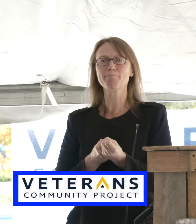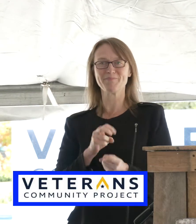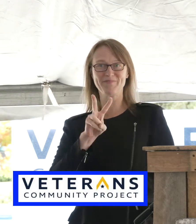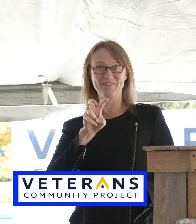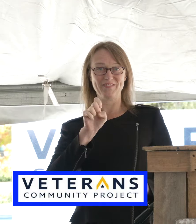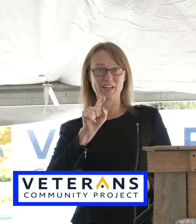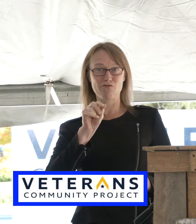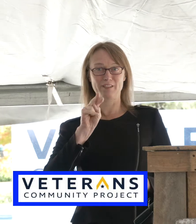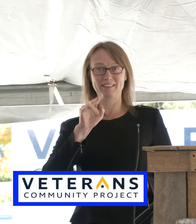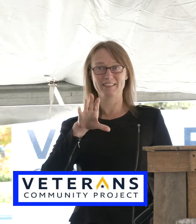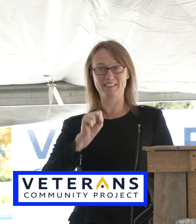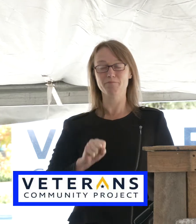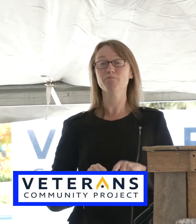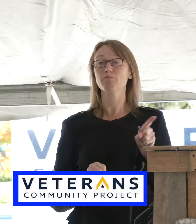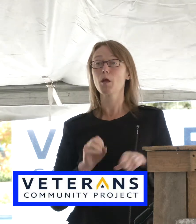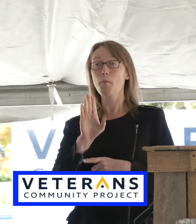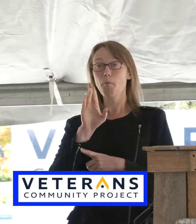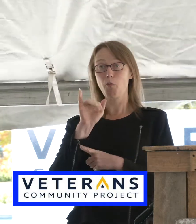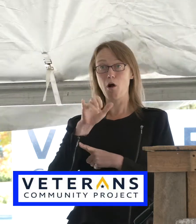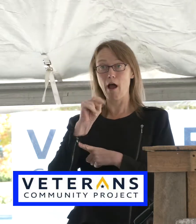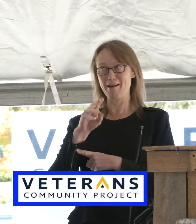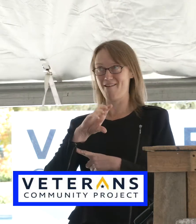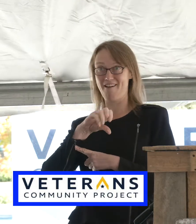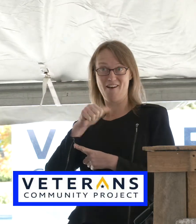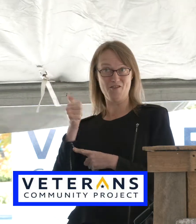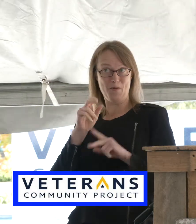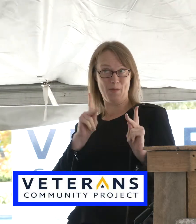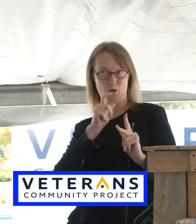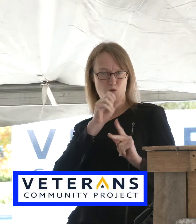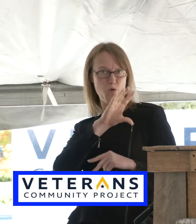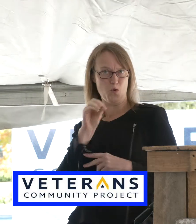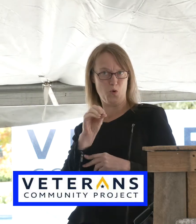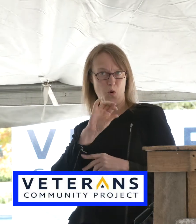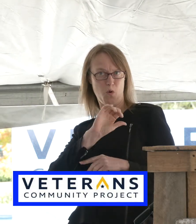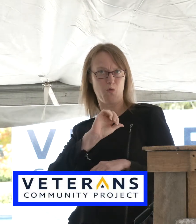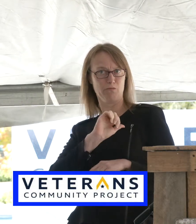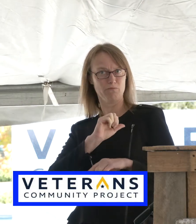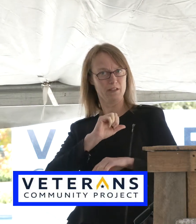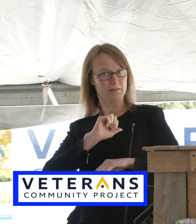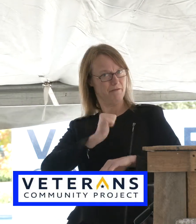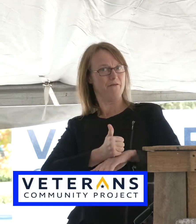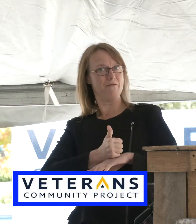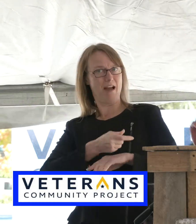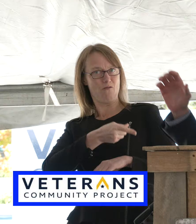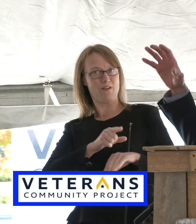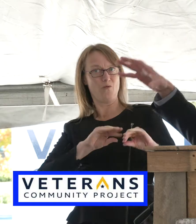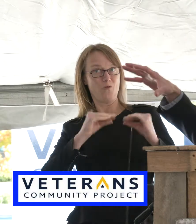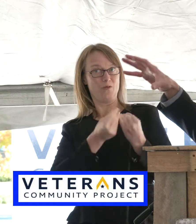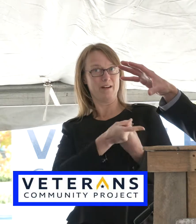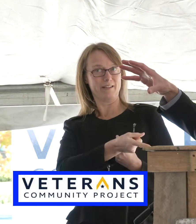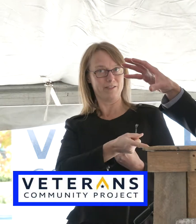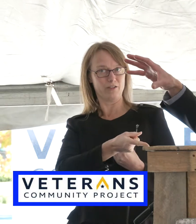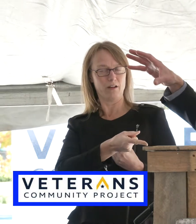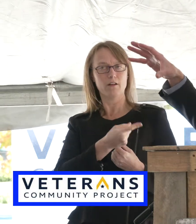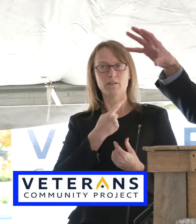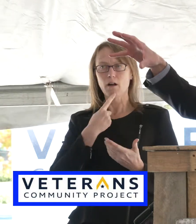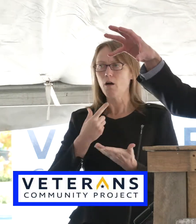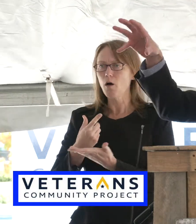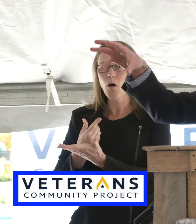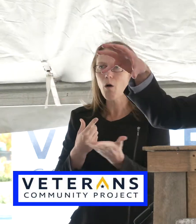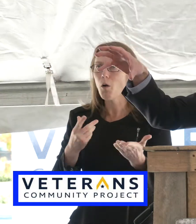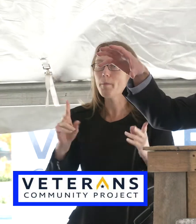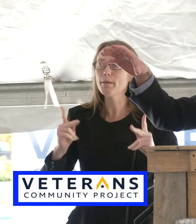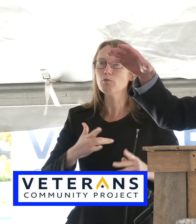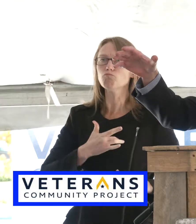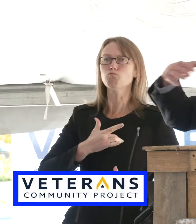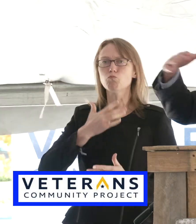other combat veterans who co-founded Veterans Community Project said, let's tap into that deep reservoir of goodwill. And let's create a place where people